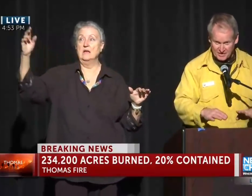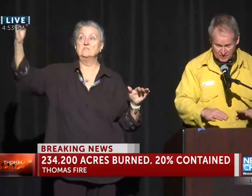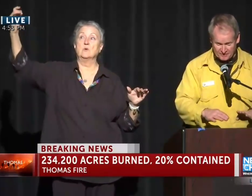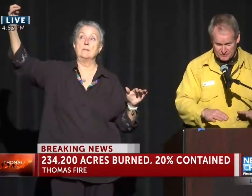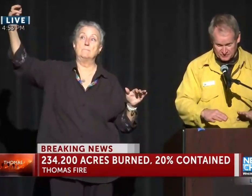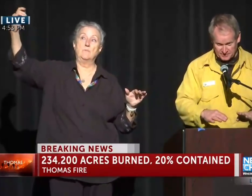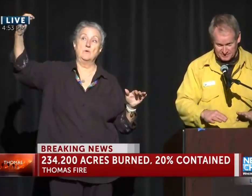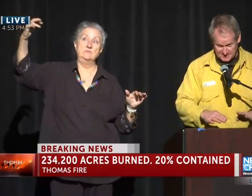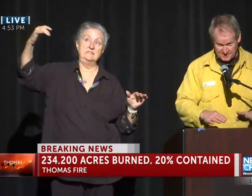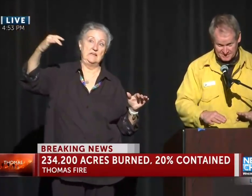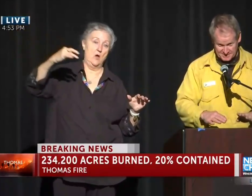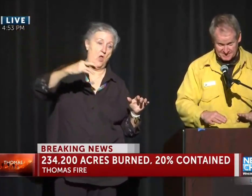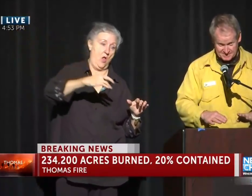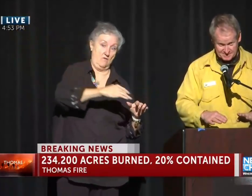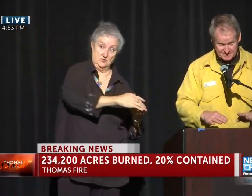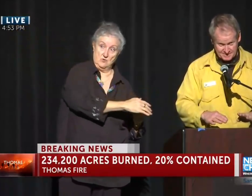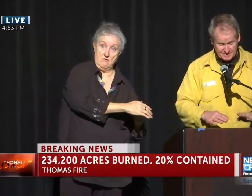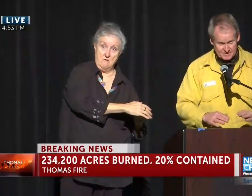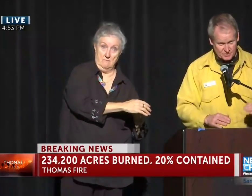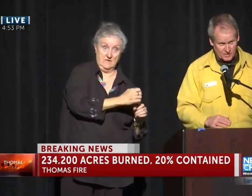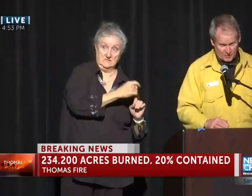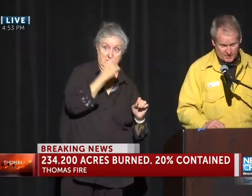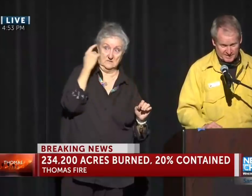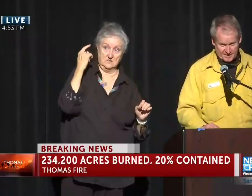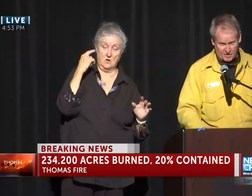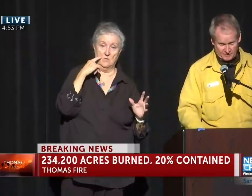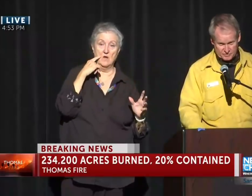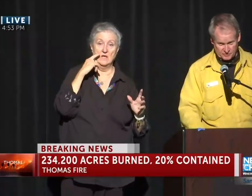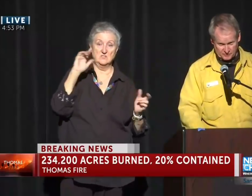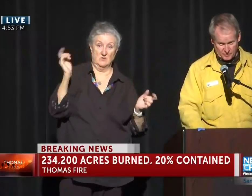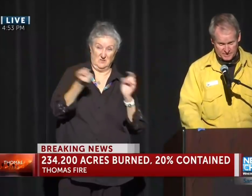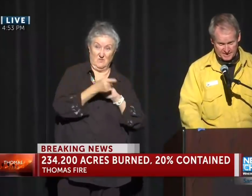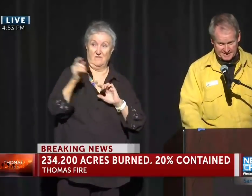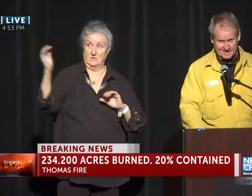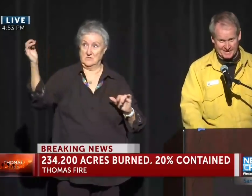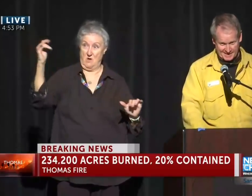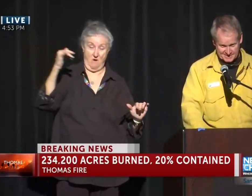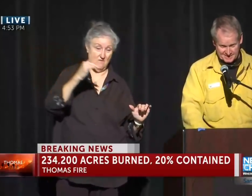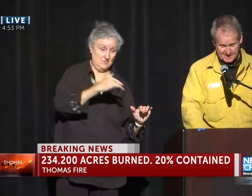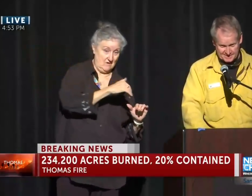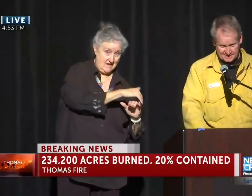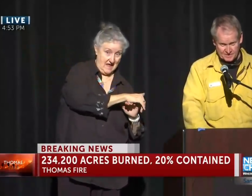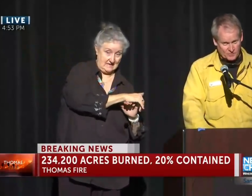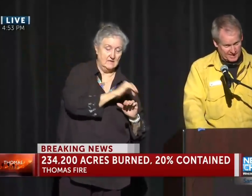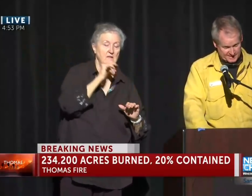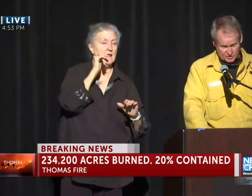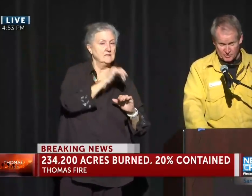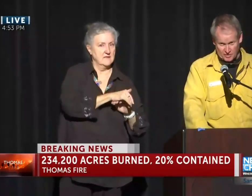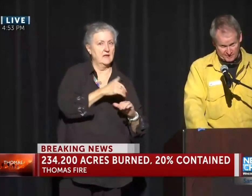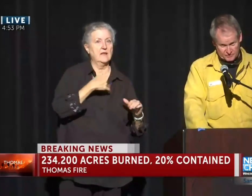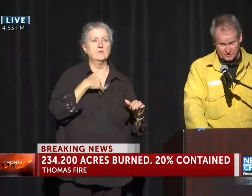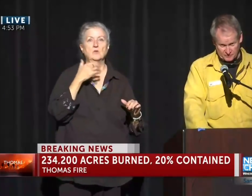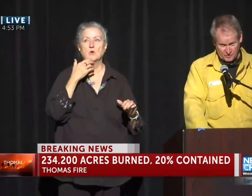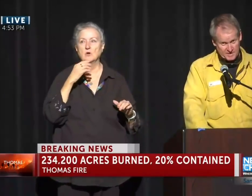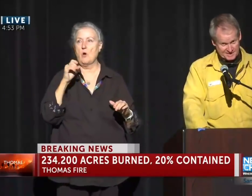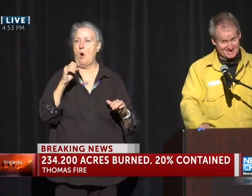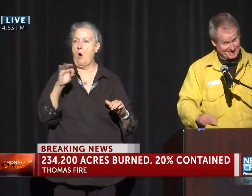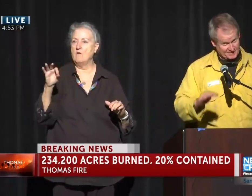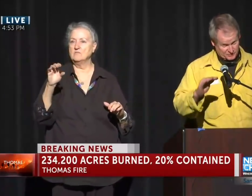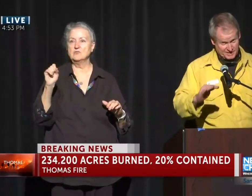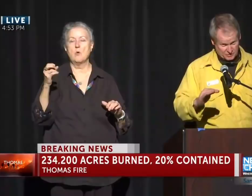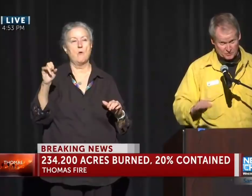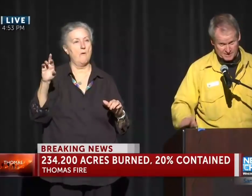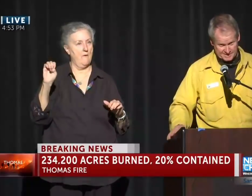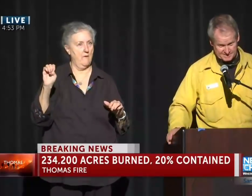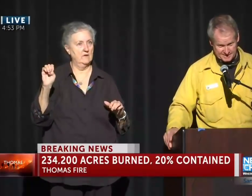burns down and then offshore. Does that make sense? So now we get that offshore flow at night. And last night, we had a good offshore flow